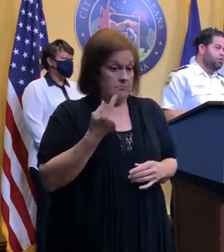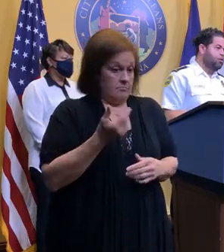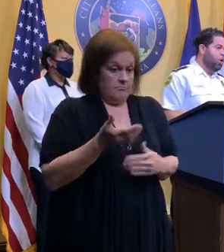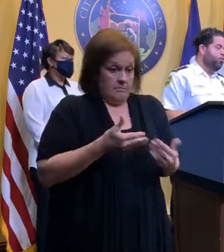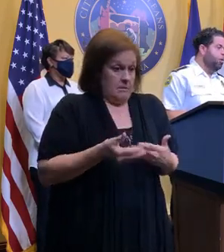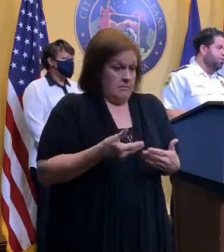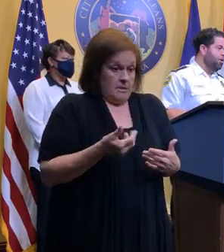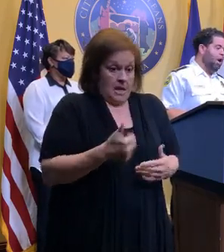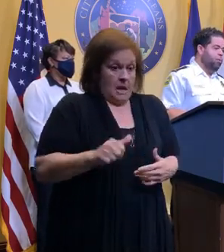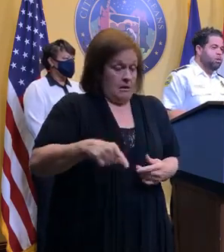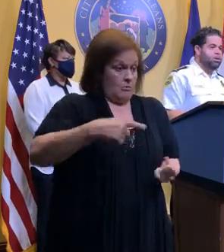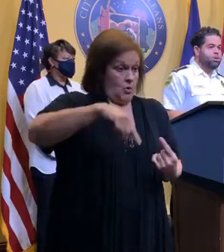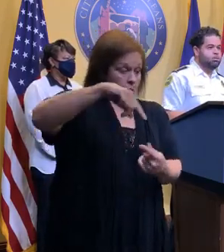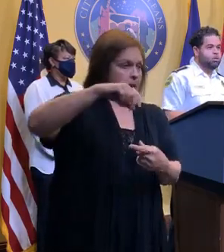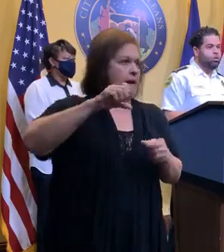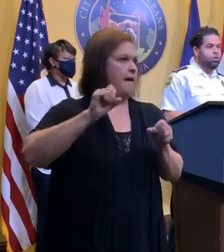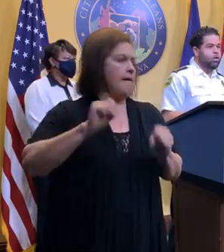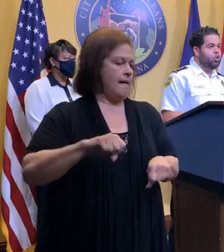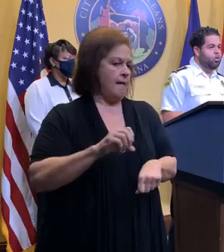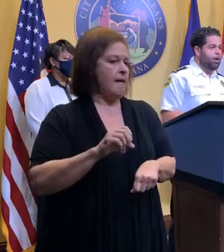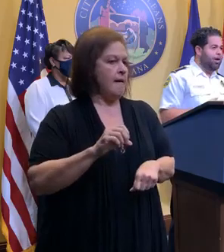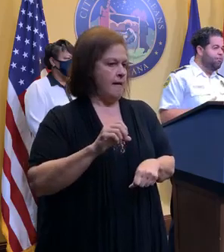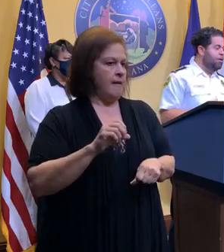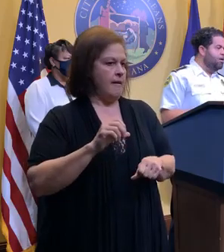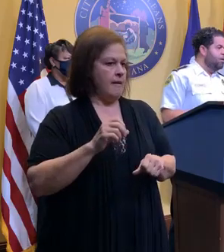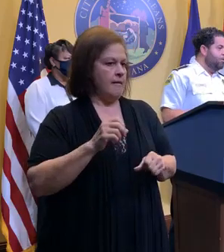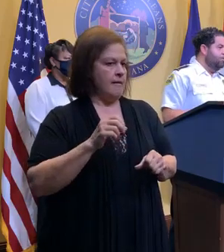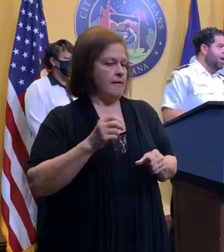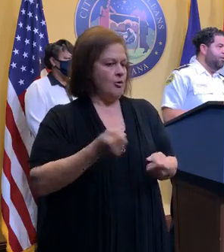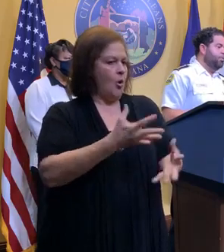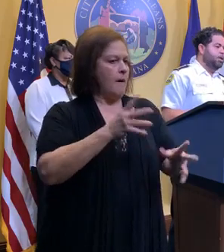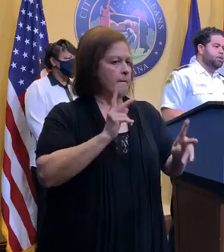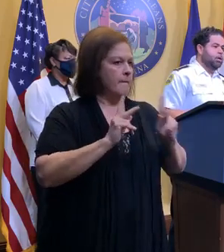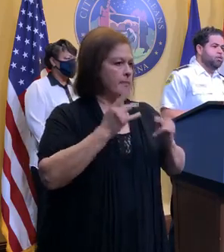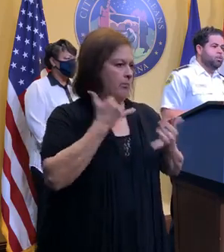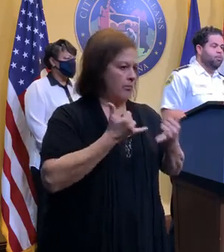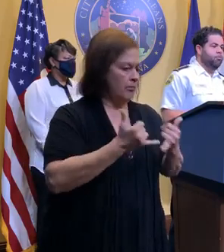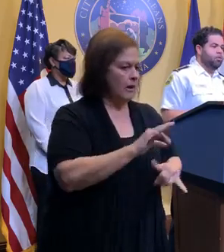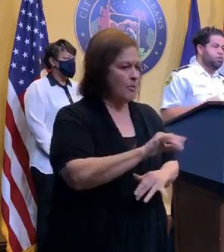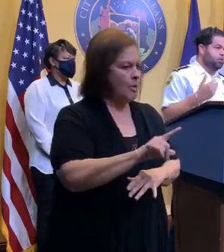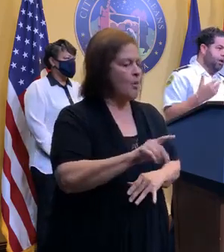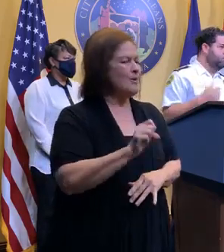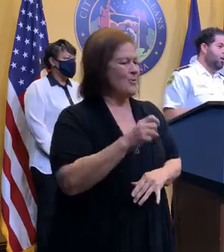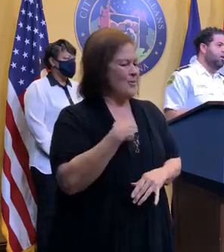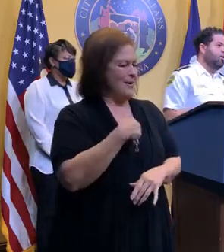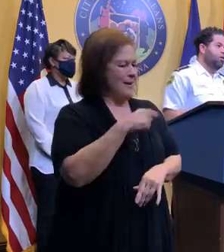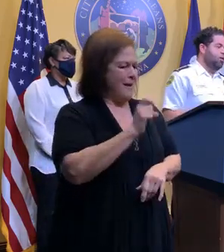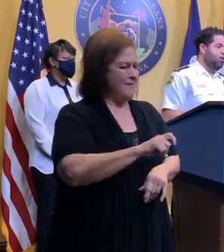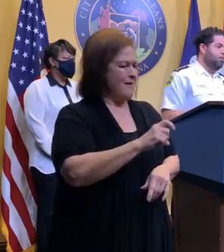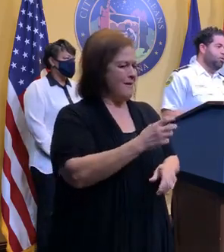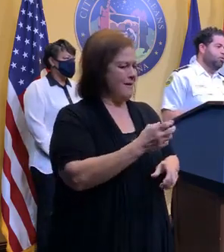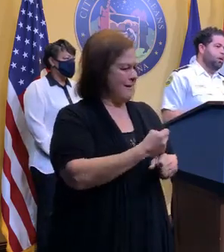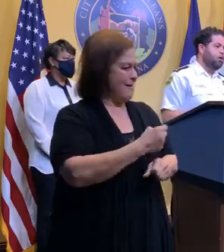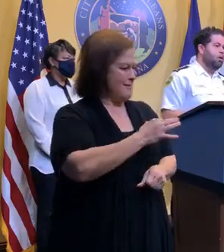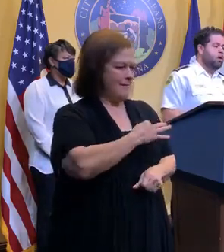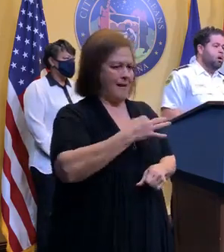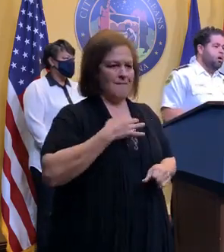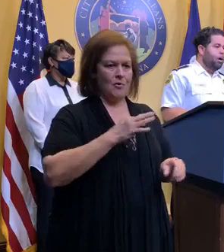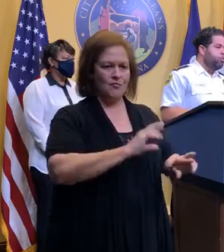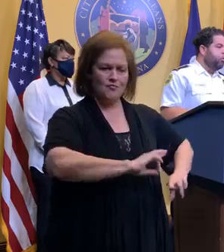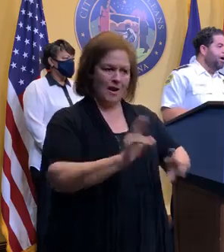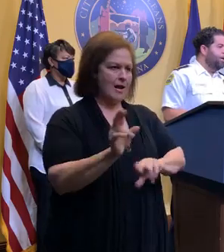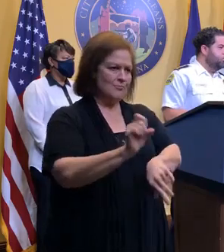few seconds, could overwhelm the 911 system. So we want to make sure that we have the staff in place to answer that call and get you the help that you